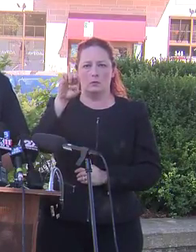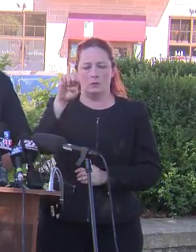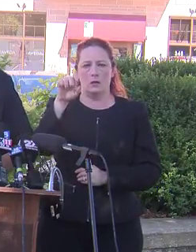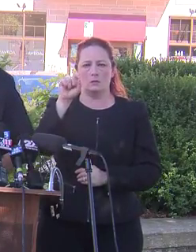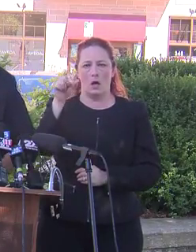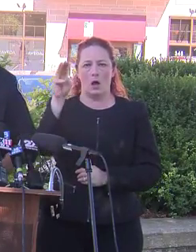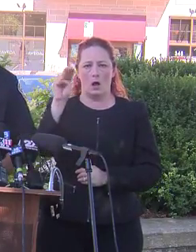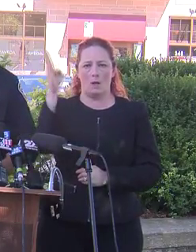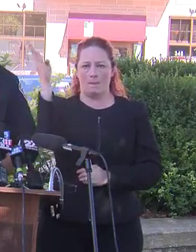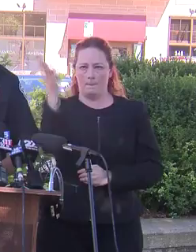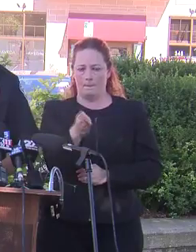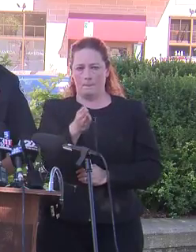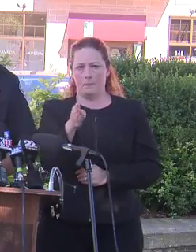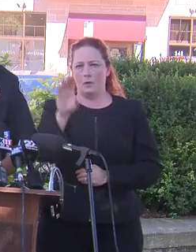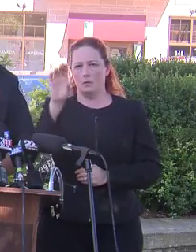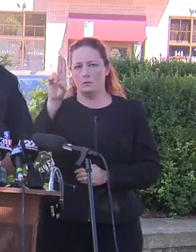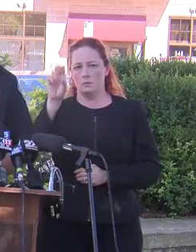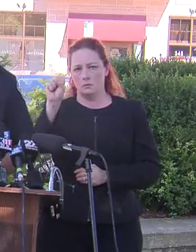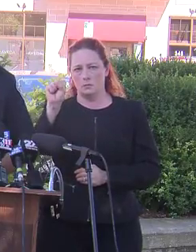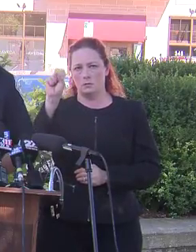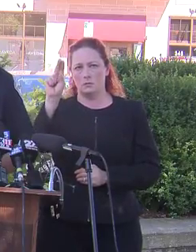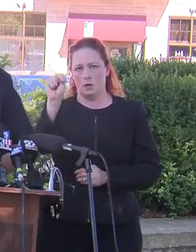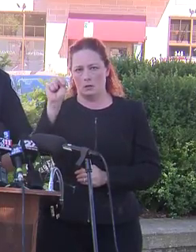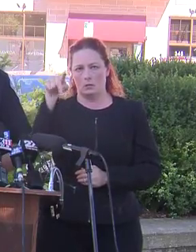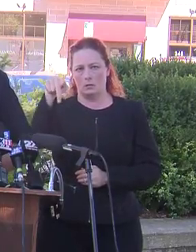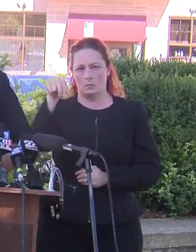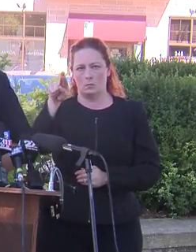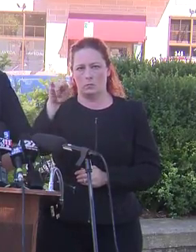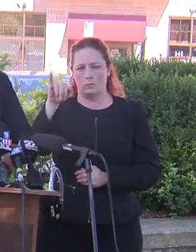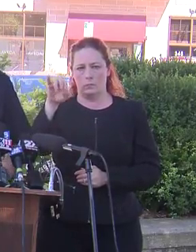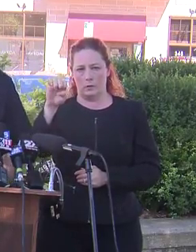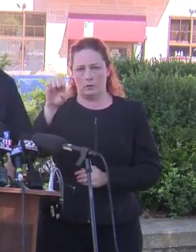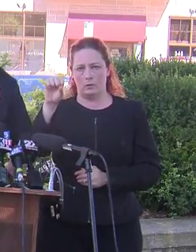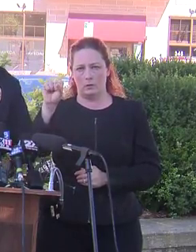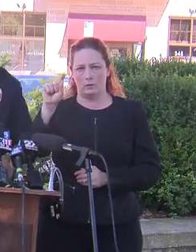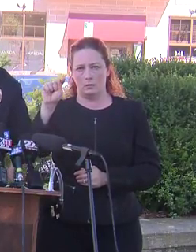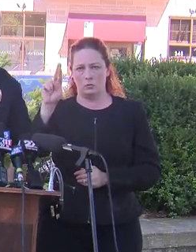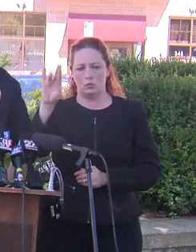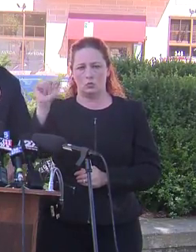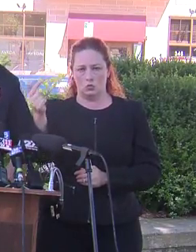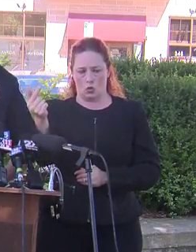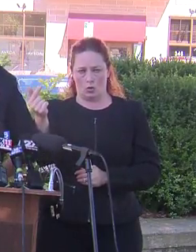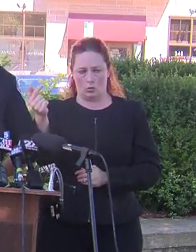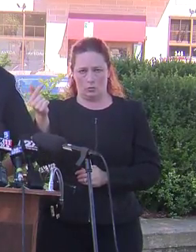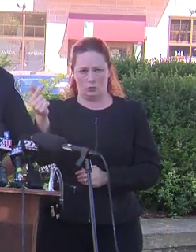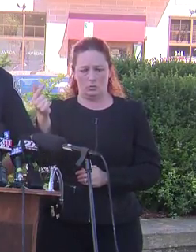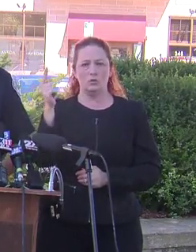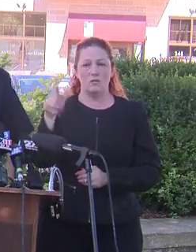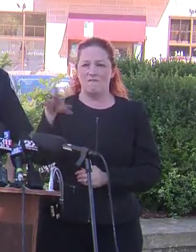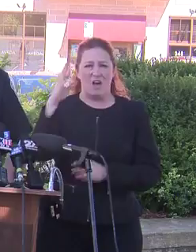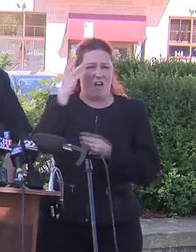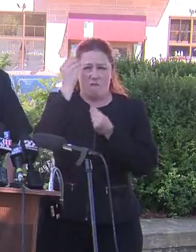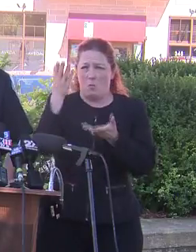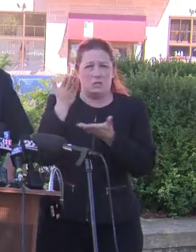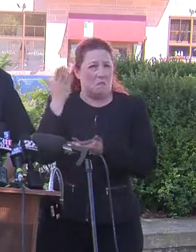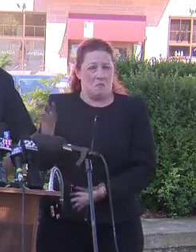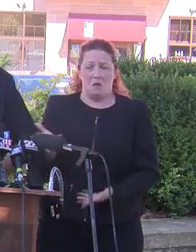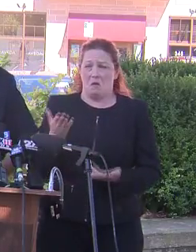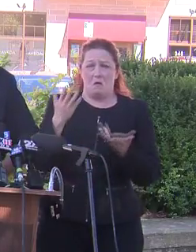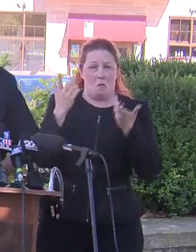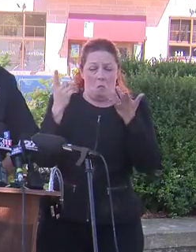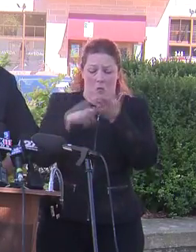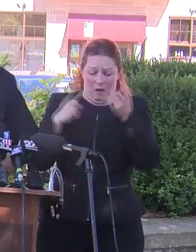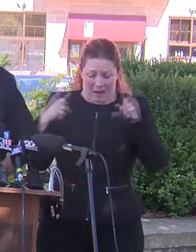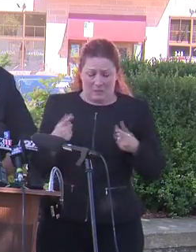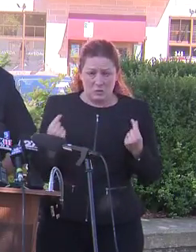cityofsunprairie.com/Sun Prairie Strong. You'll be able to find all updates, including press releases, press conferences like we're having here, appropriate